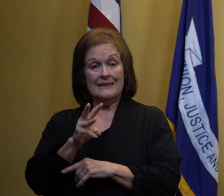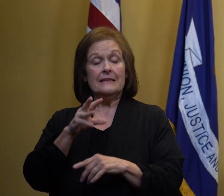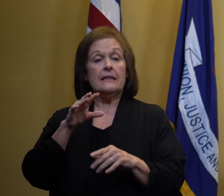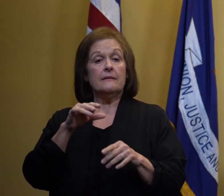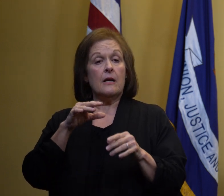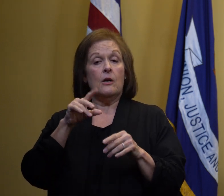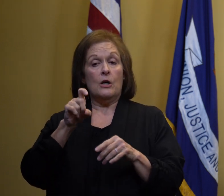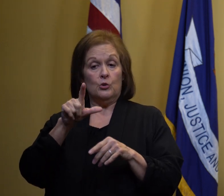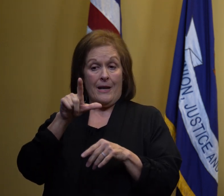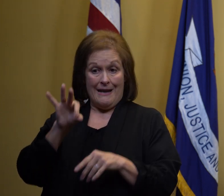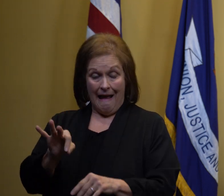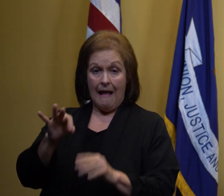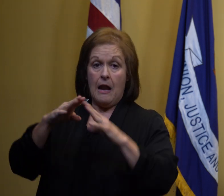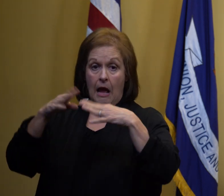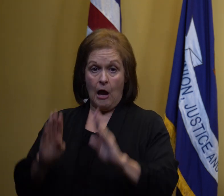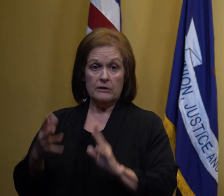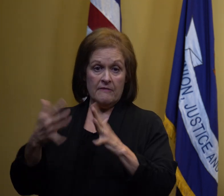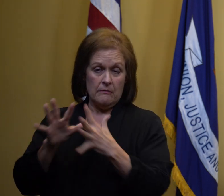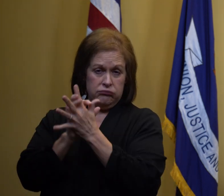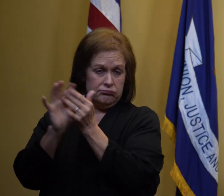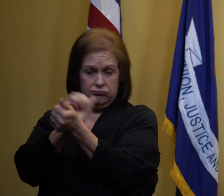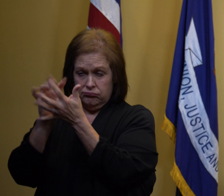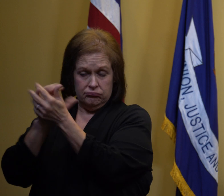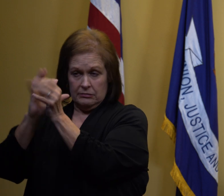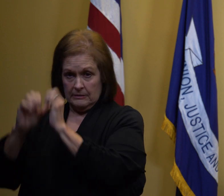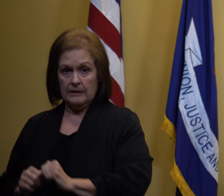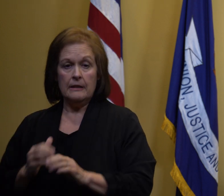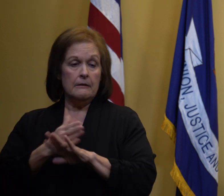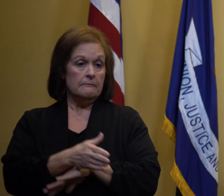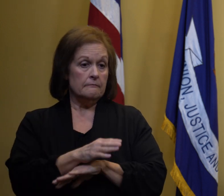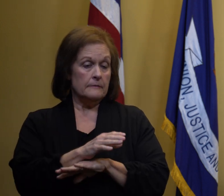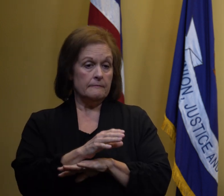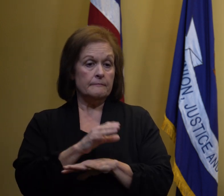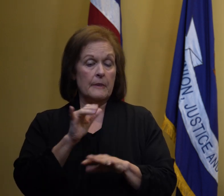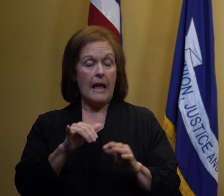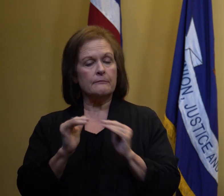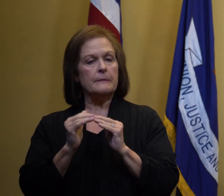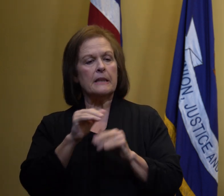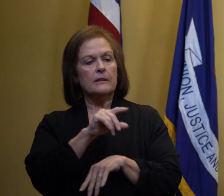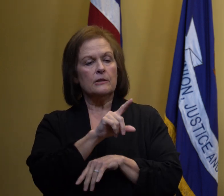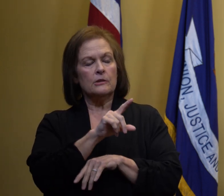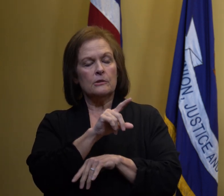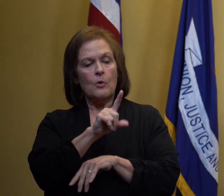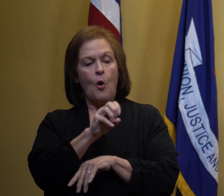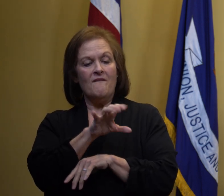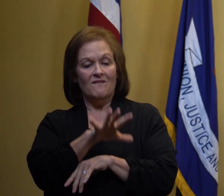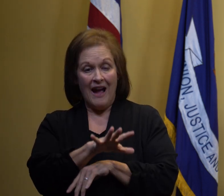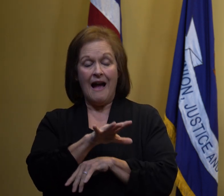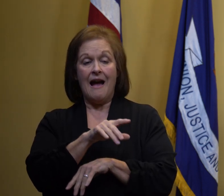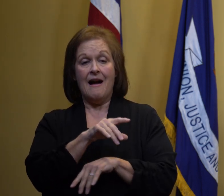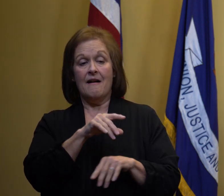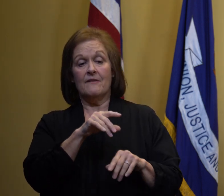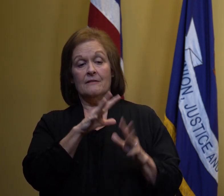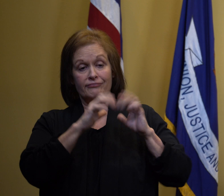129 demolitions have been completed across the city, surpassing the 2022 of 105 demolitions. And this is a